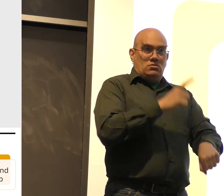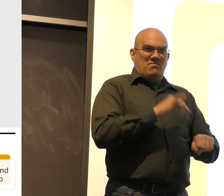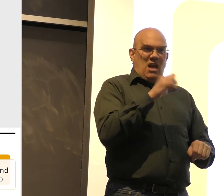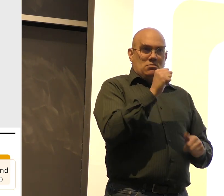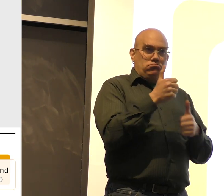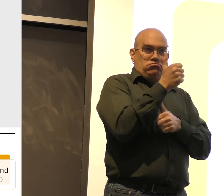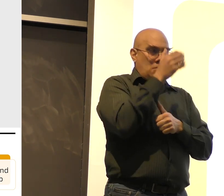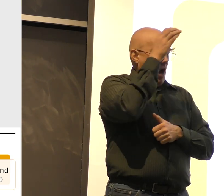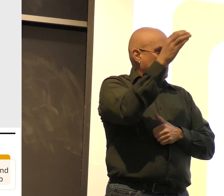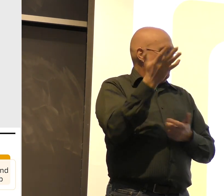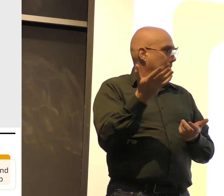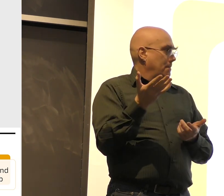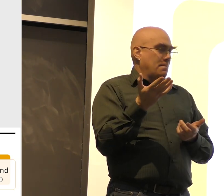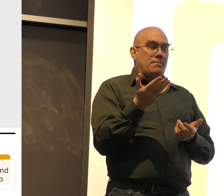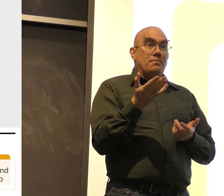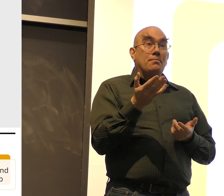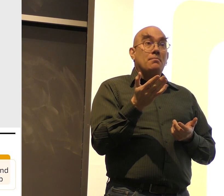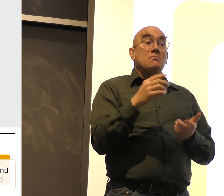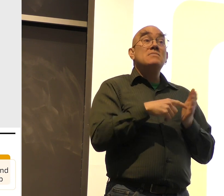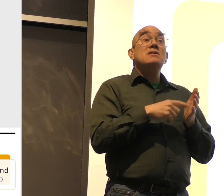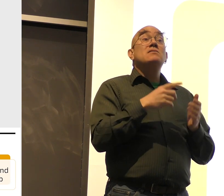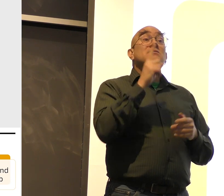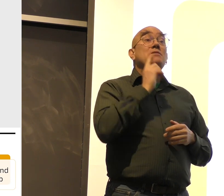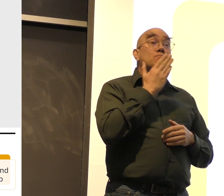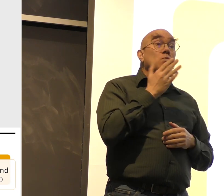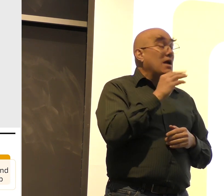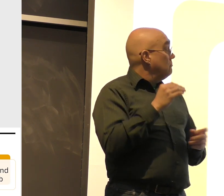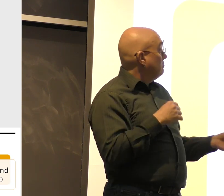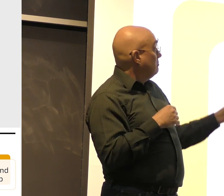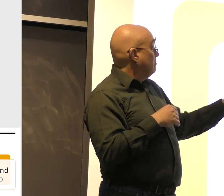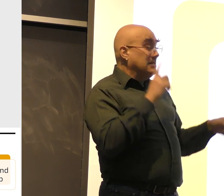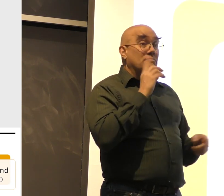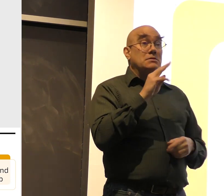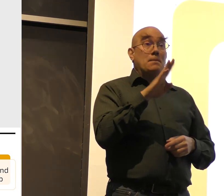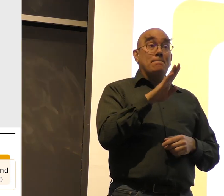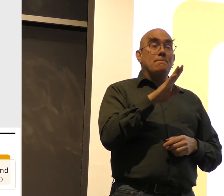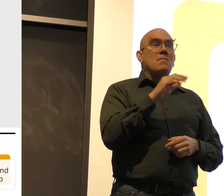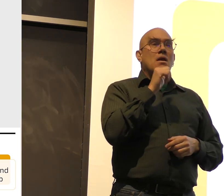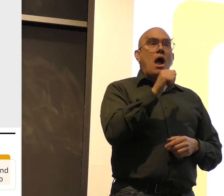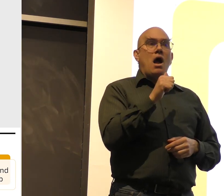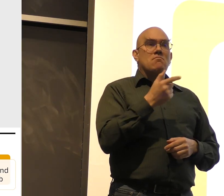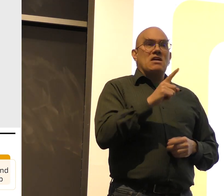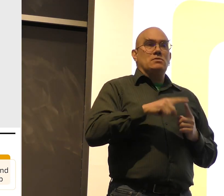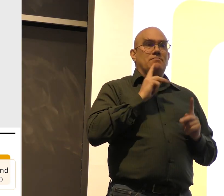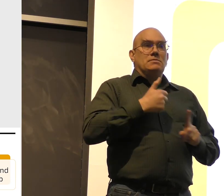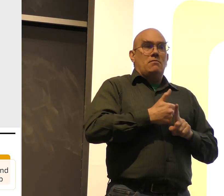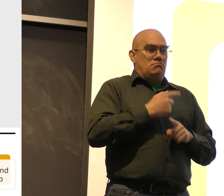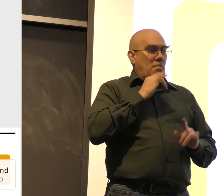for the longest time, that was the leading way of thought. And so deaf mute and then deaf and dumb were not offensive